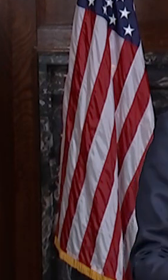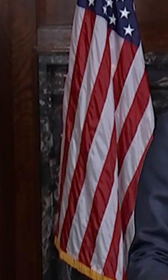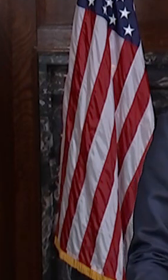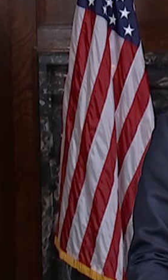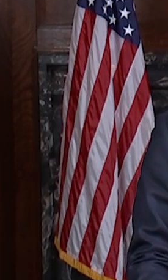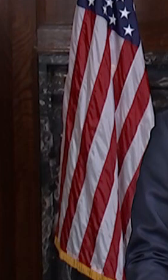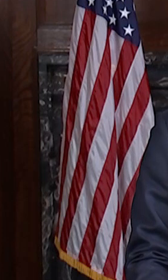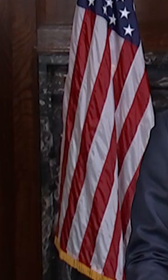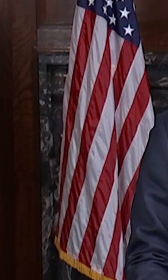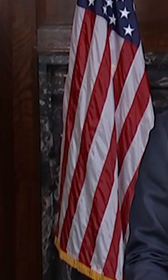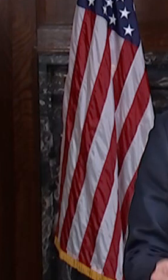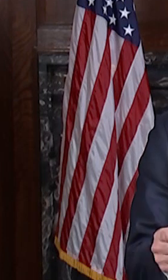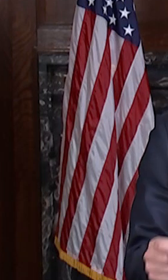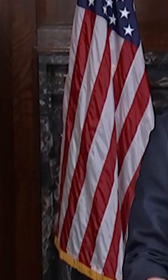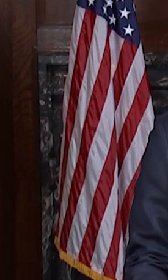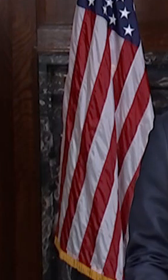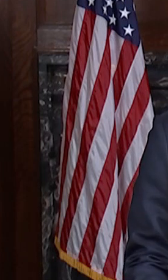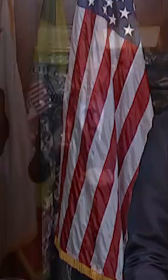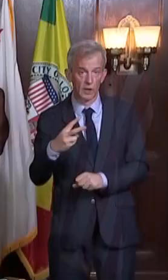or your first. So go to